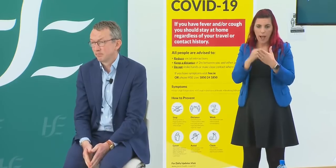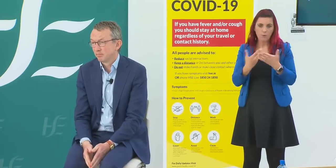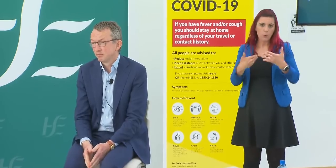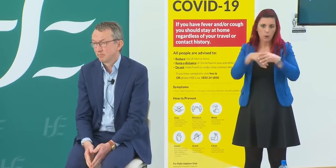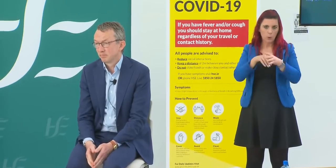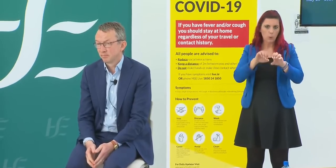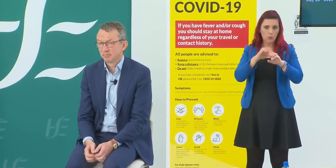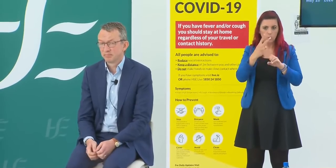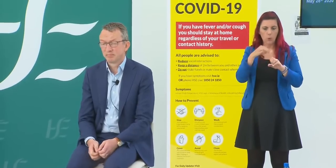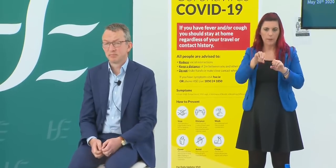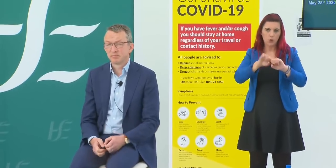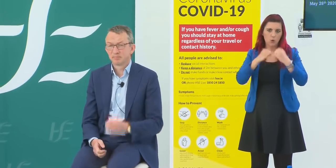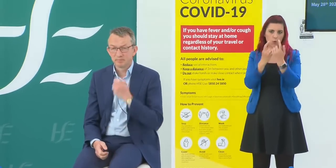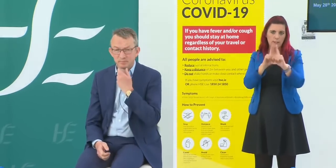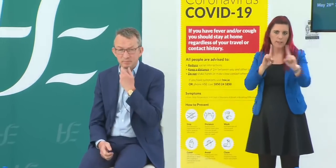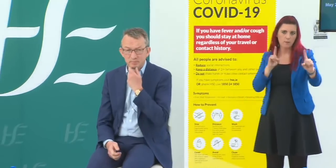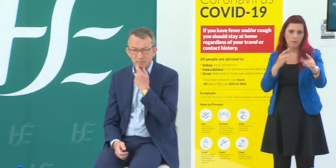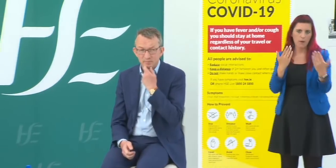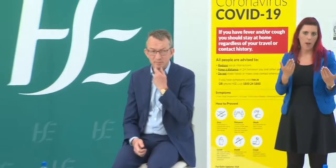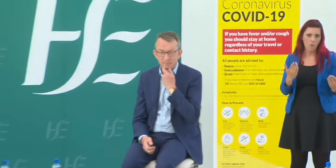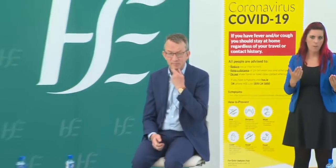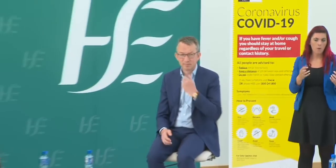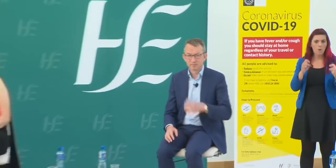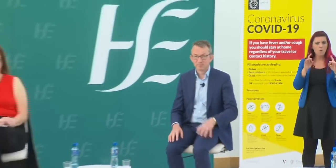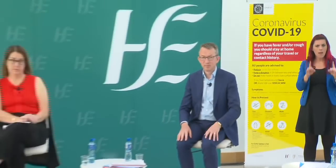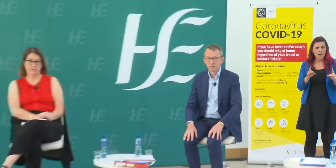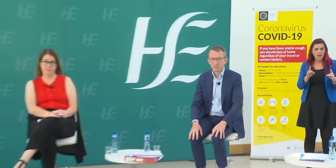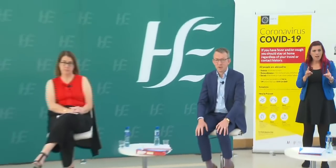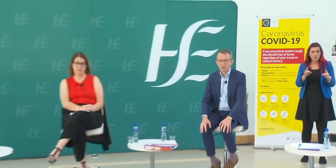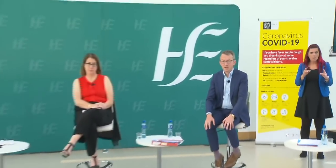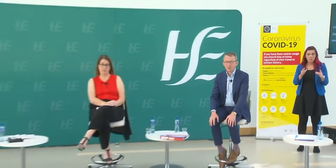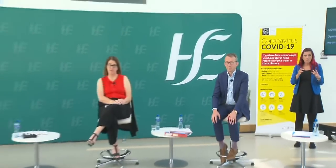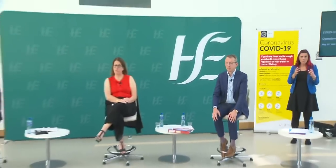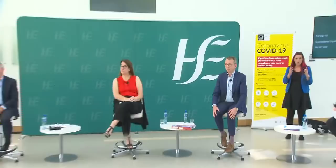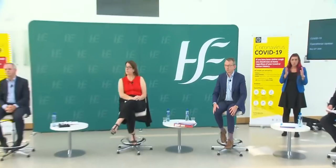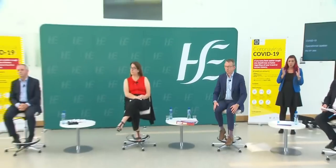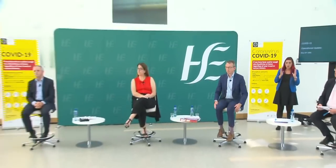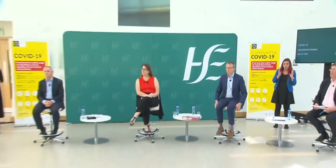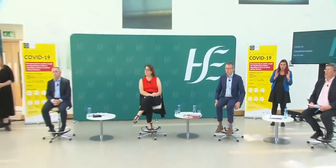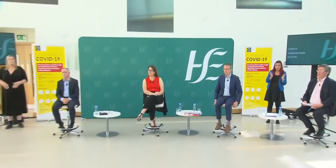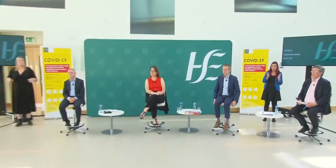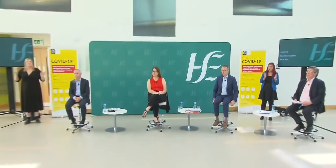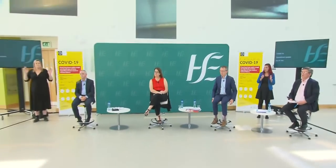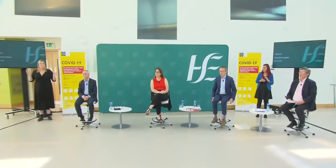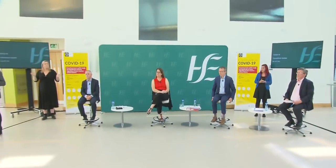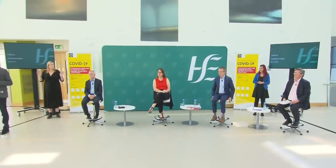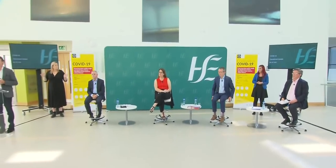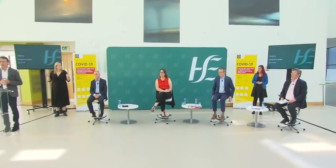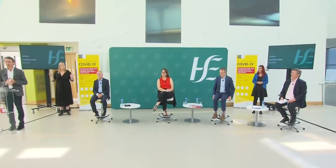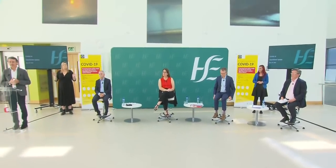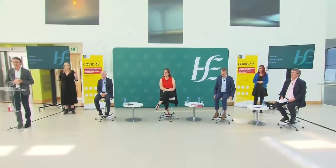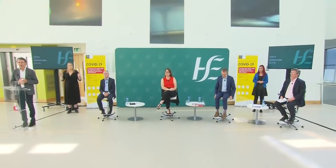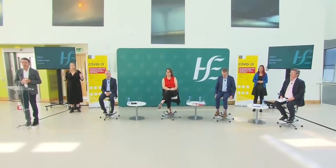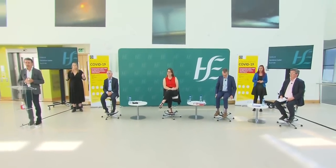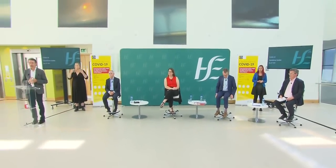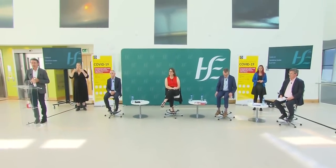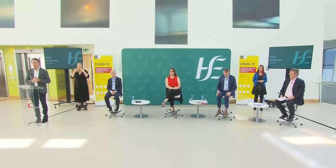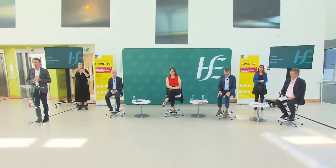Okay. Are we done? I think we are. So thank you very much for